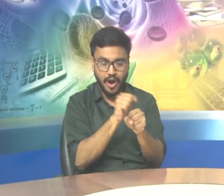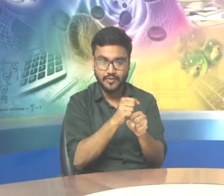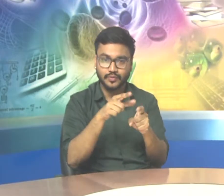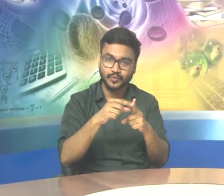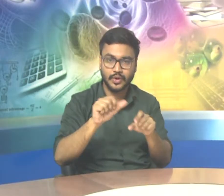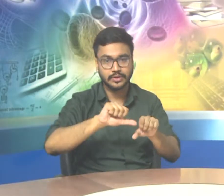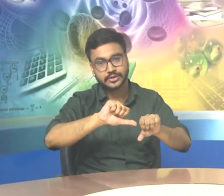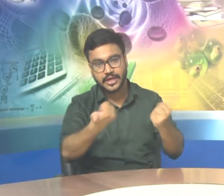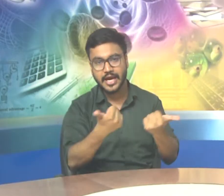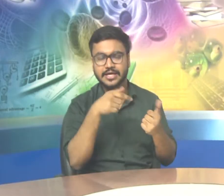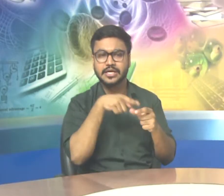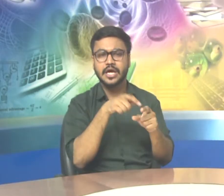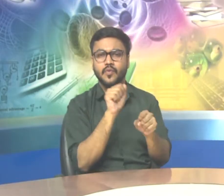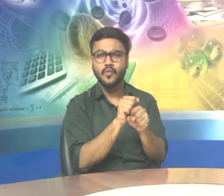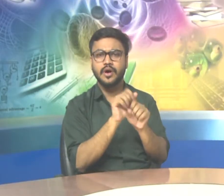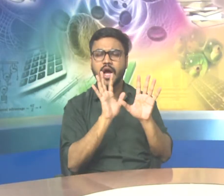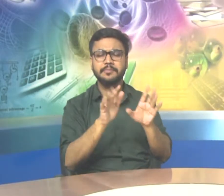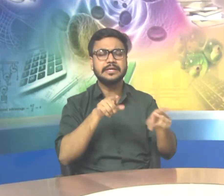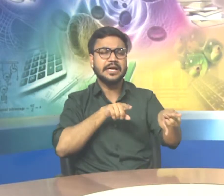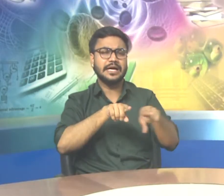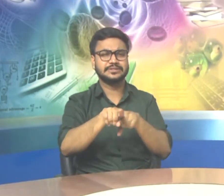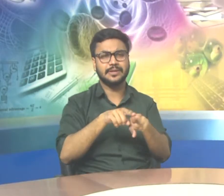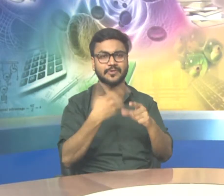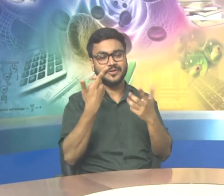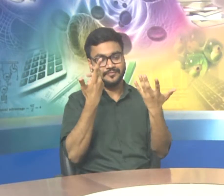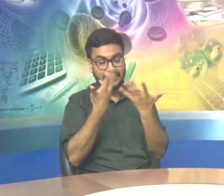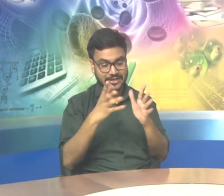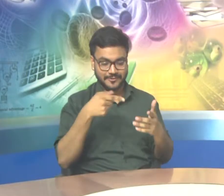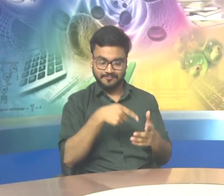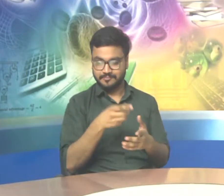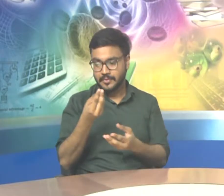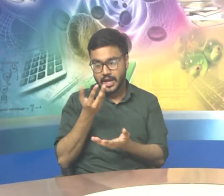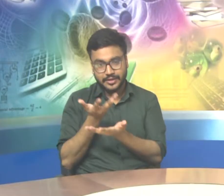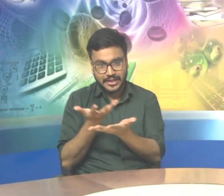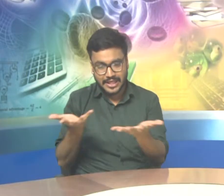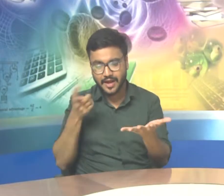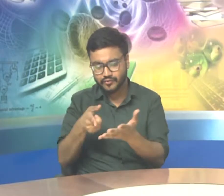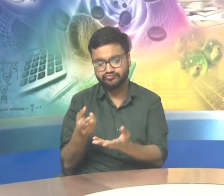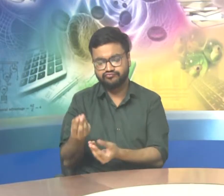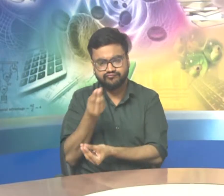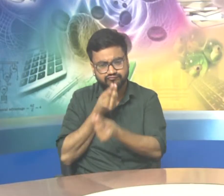Energy. Energy is the ability to do work.